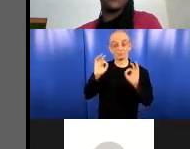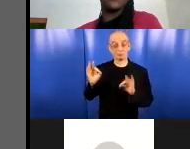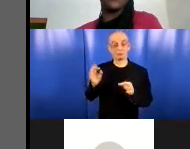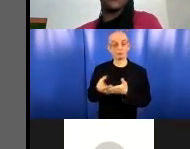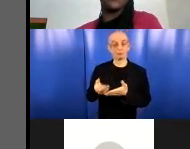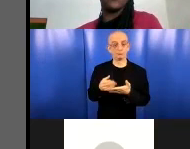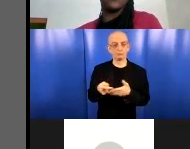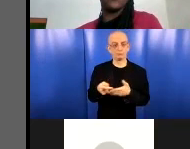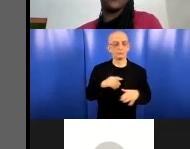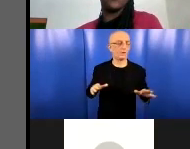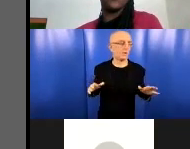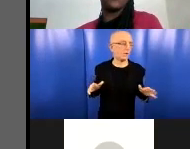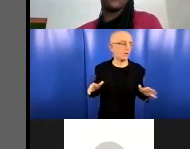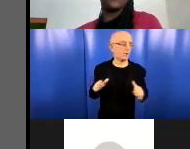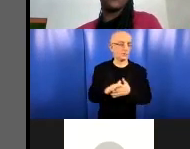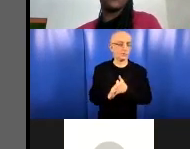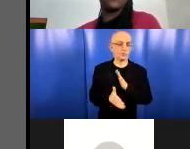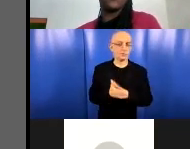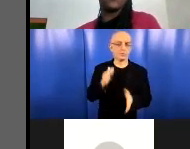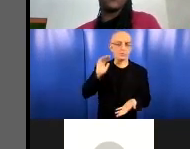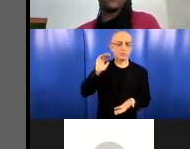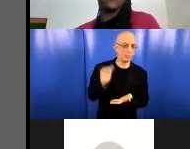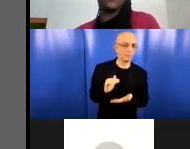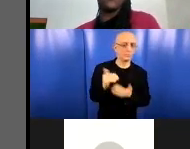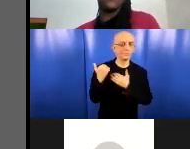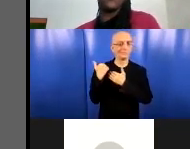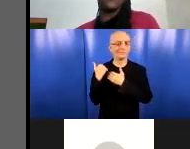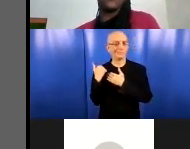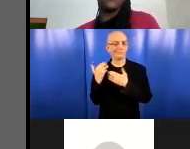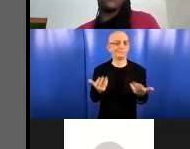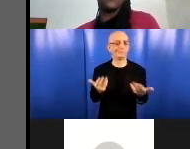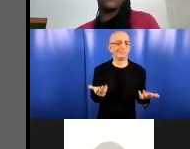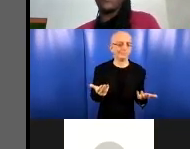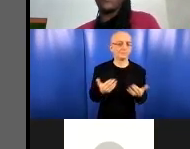thanks everyone. I think we're about to start the main session again, but that was really useful.